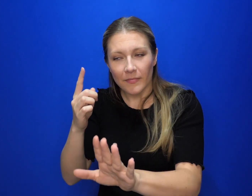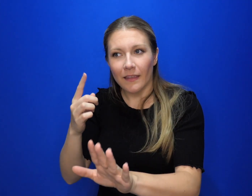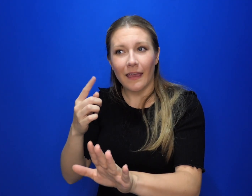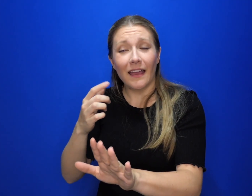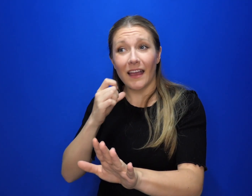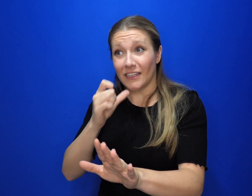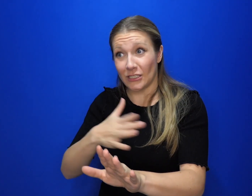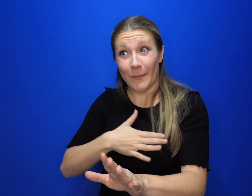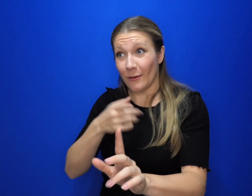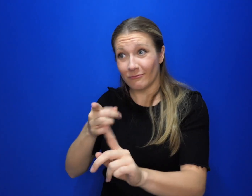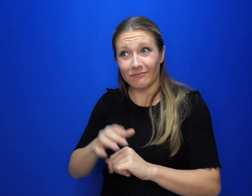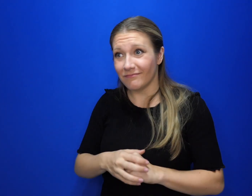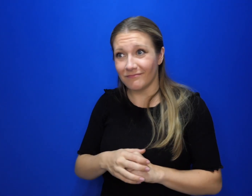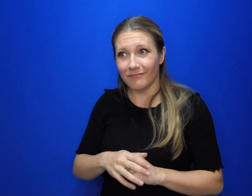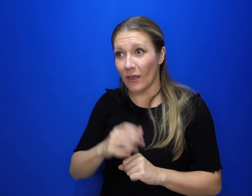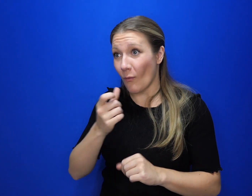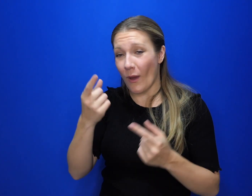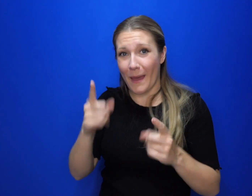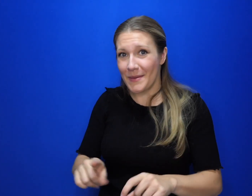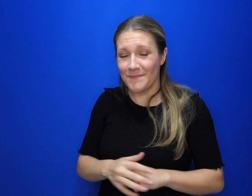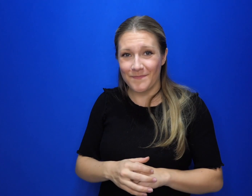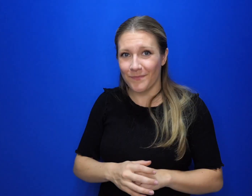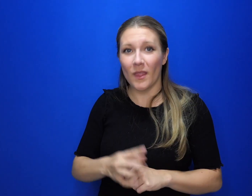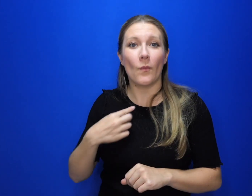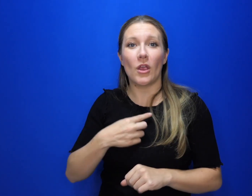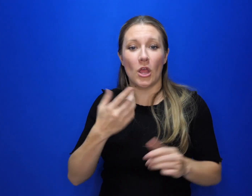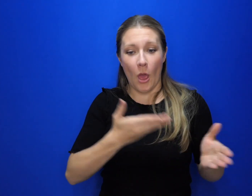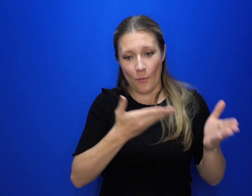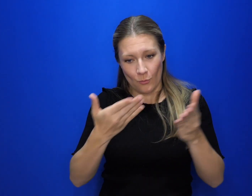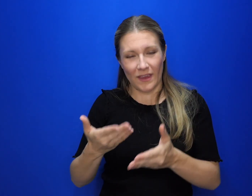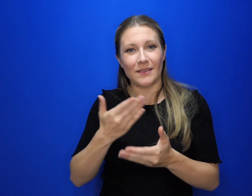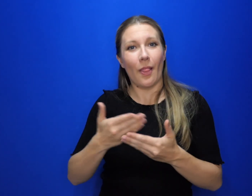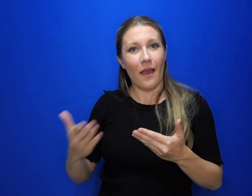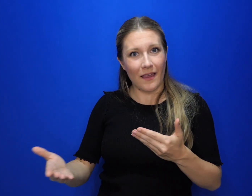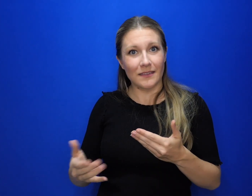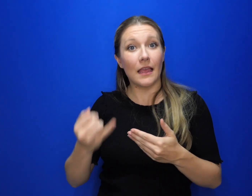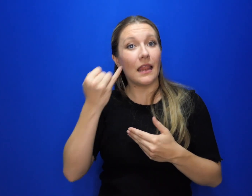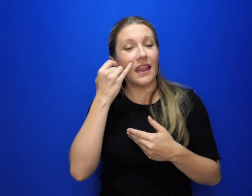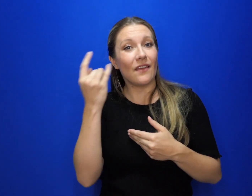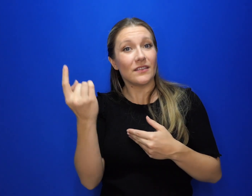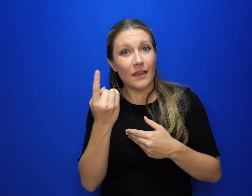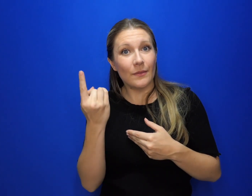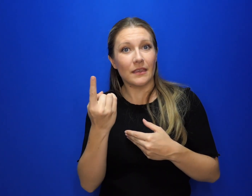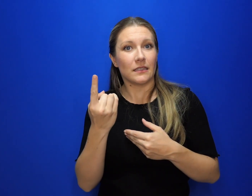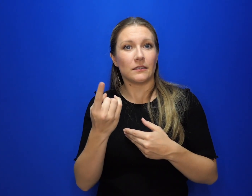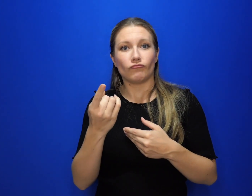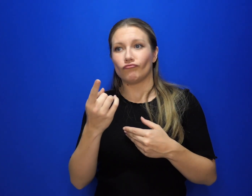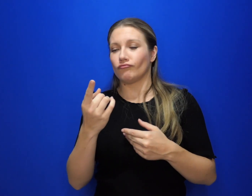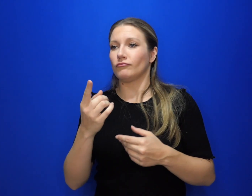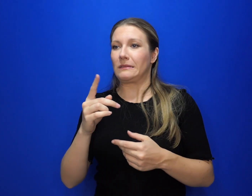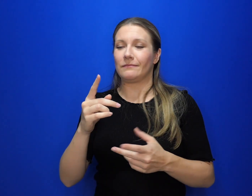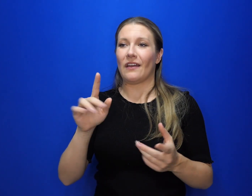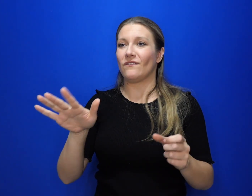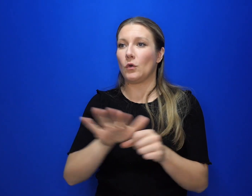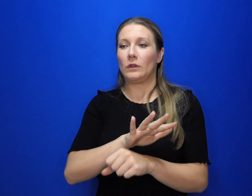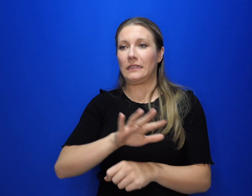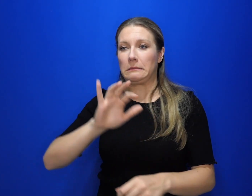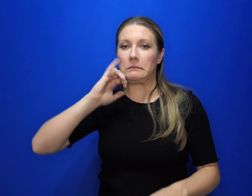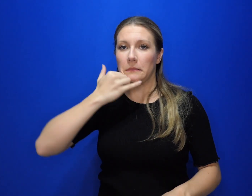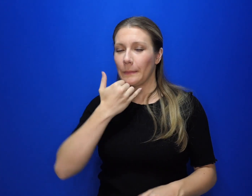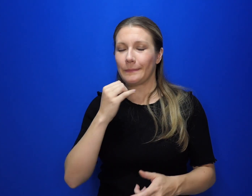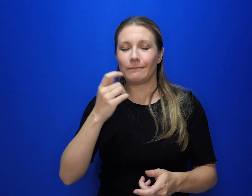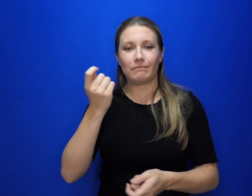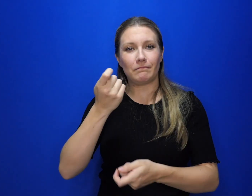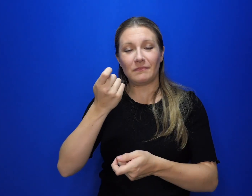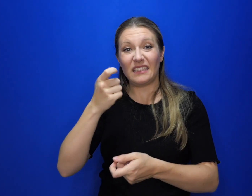it's not what we're doing. Like, it's not going to happen. Like, we're going to bring some supplies. And if something gets completely upside down or Arden has to swap a pump or